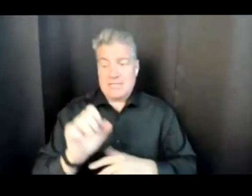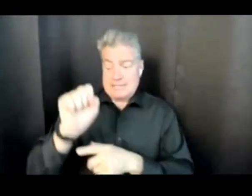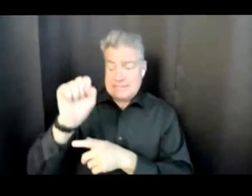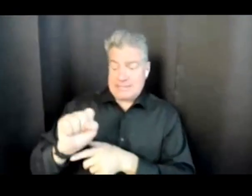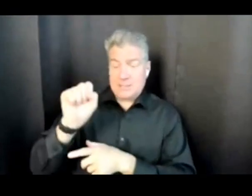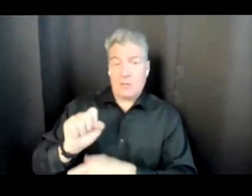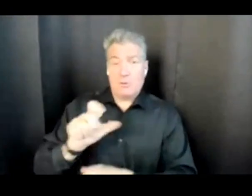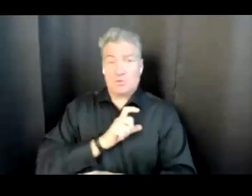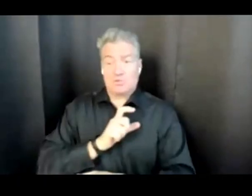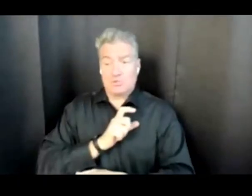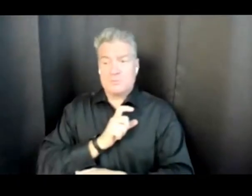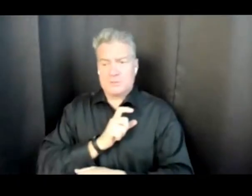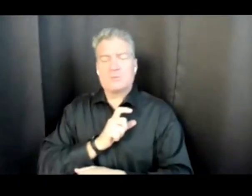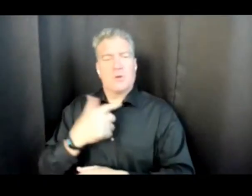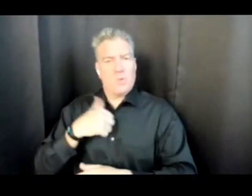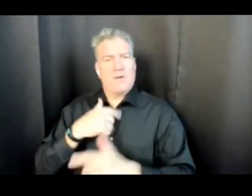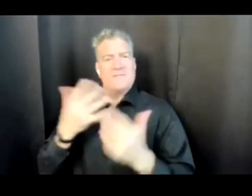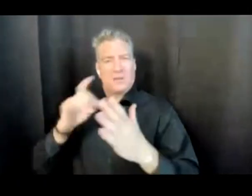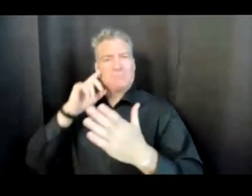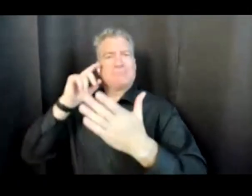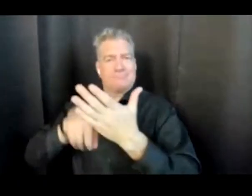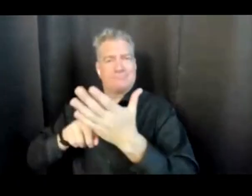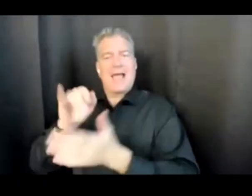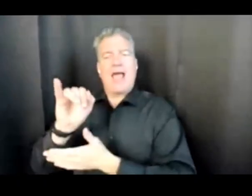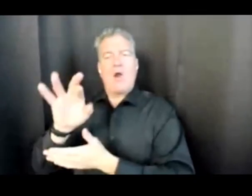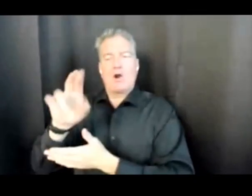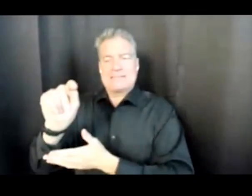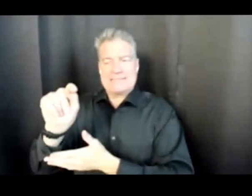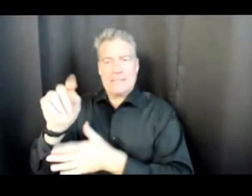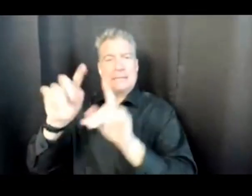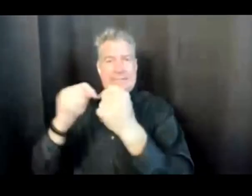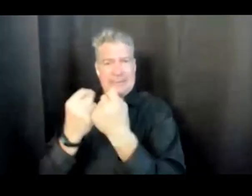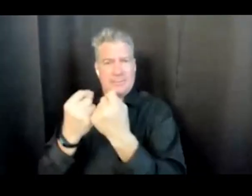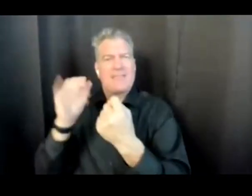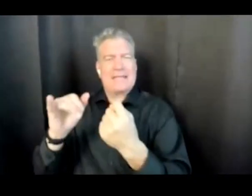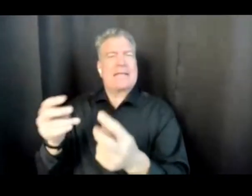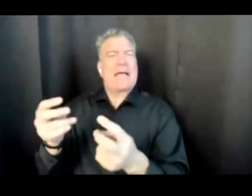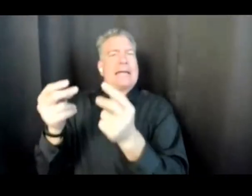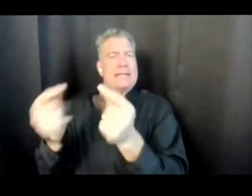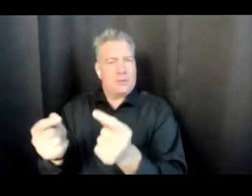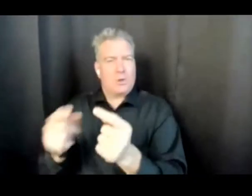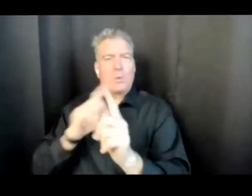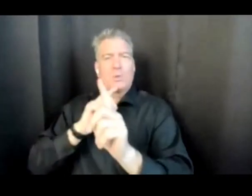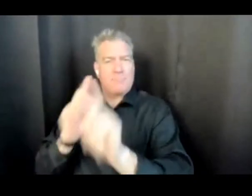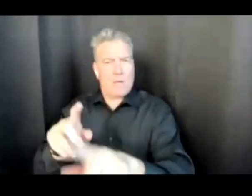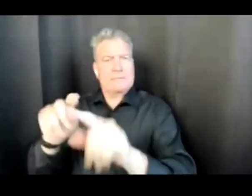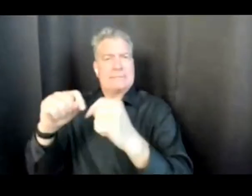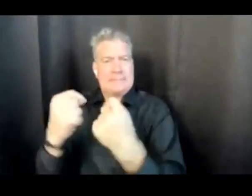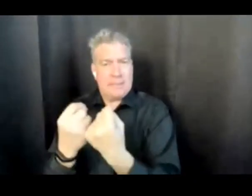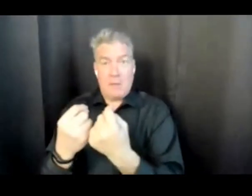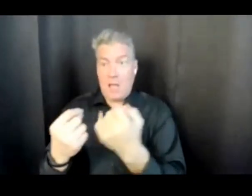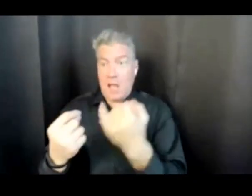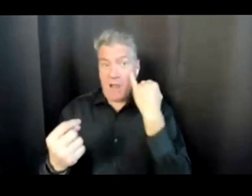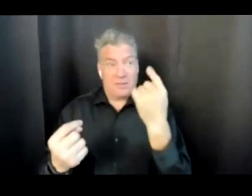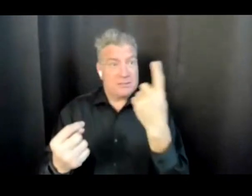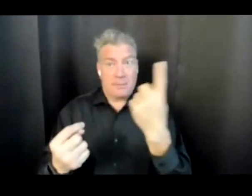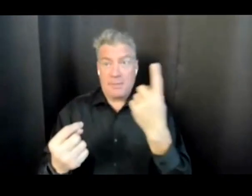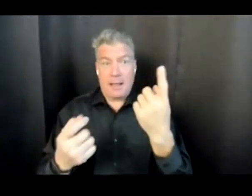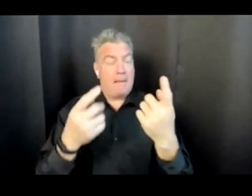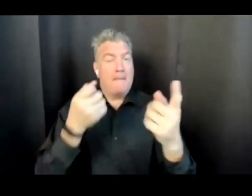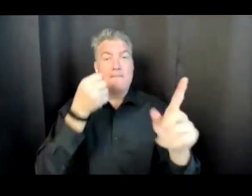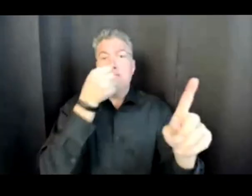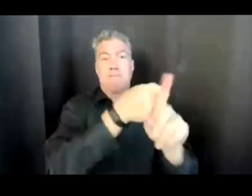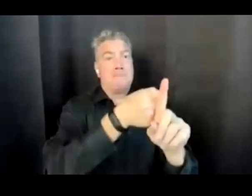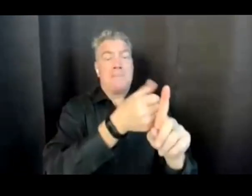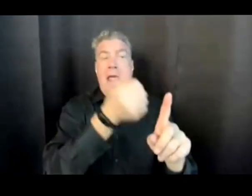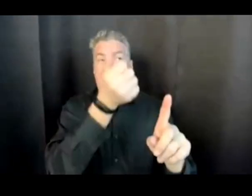on identified IRT teams, which are initial response teams. If a need arises where there's a affected area in the state, we